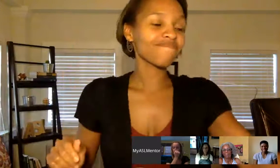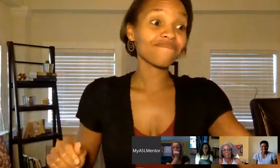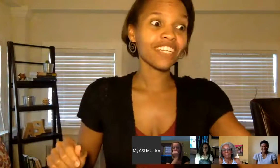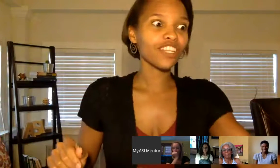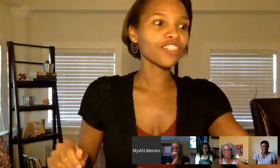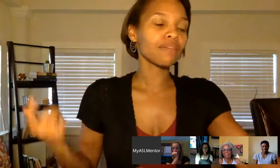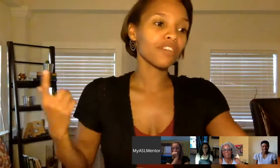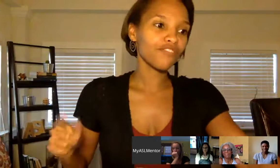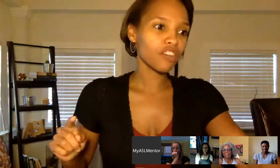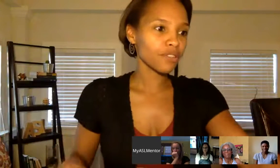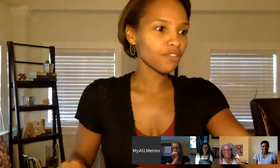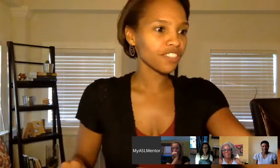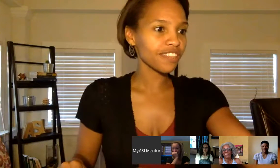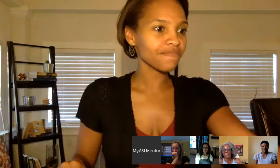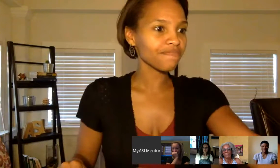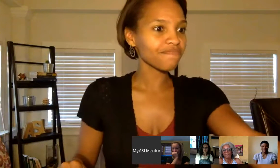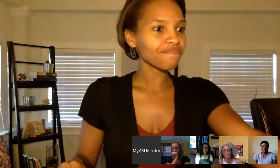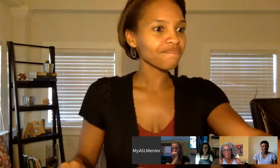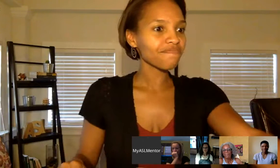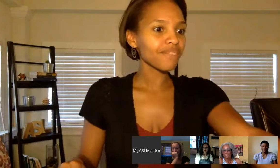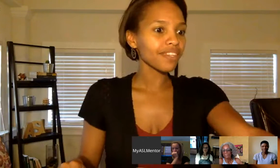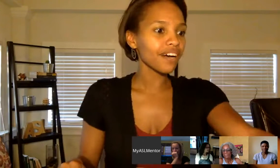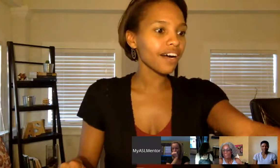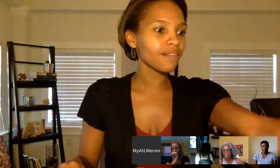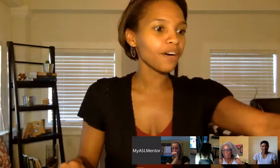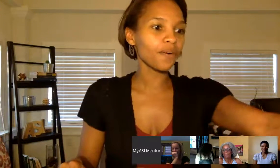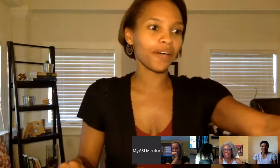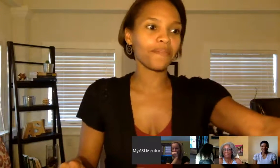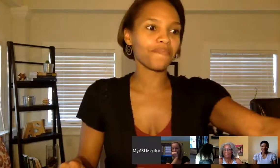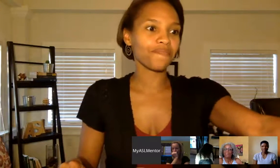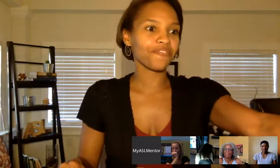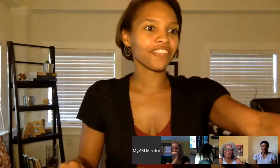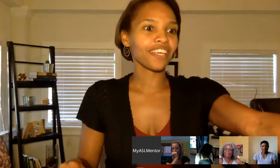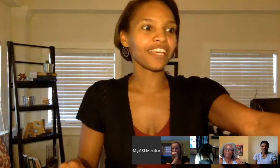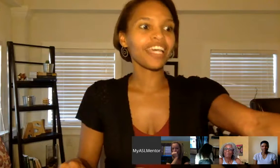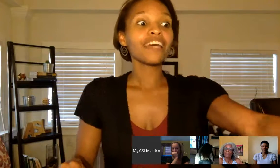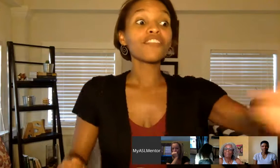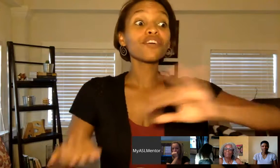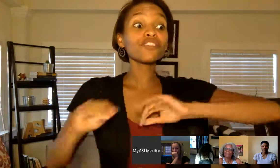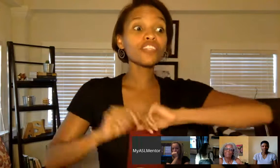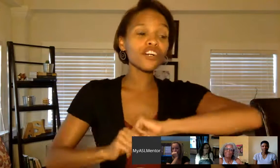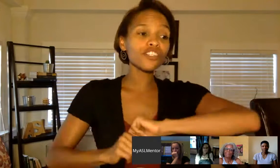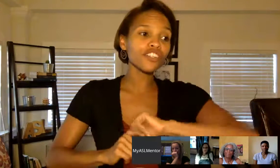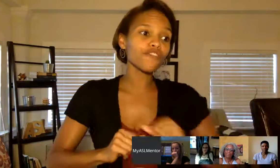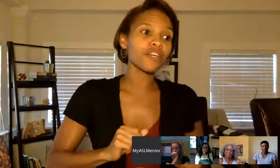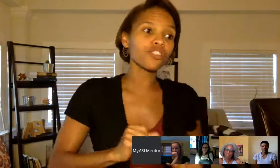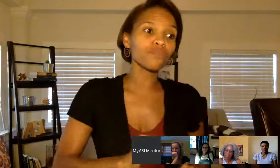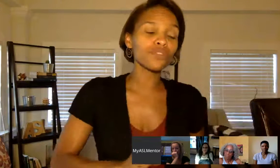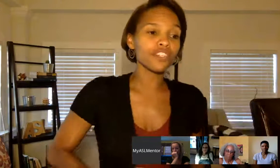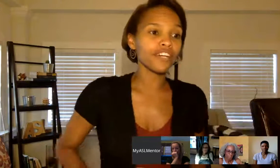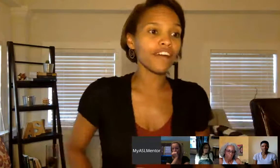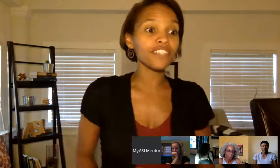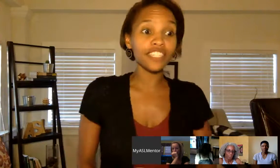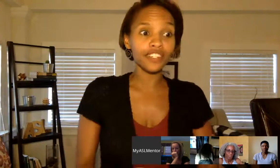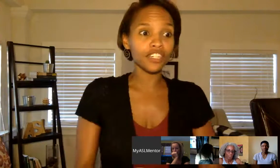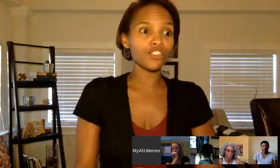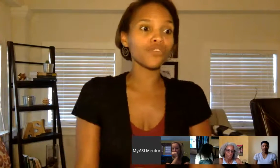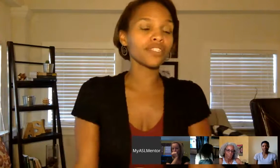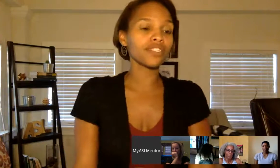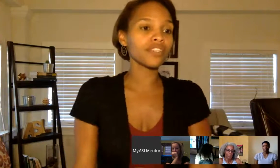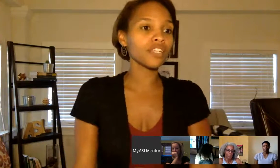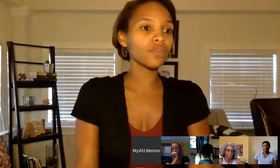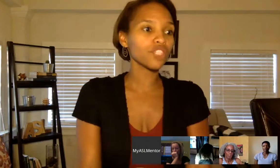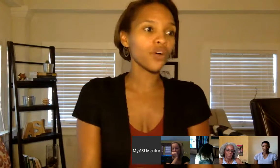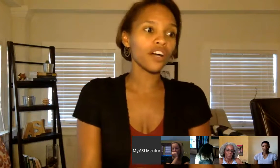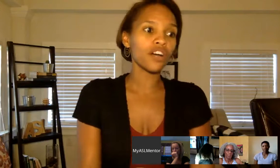on and learn something from it, hopefully. Okay. There's a large information board near the cafeteria, so you